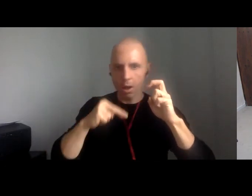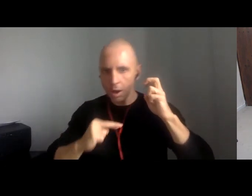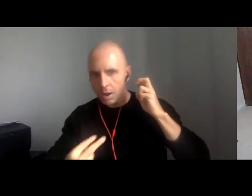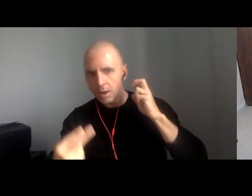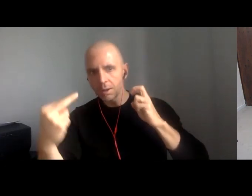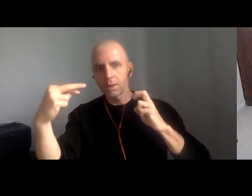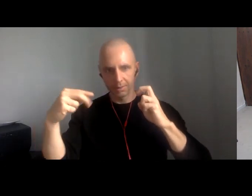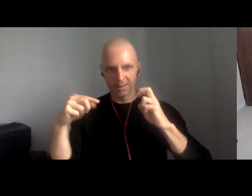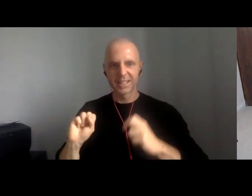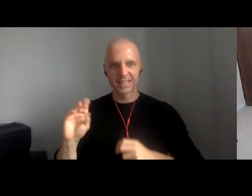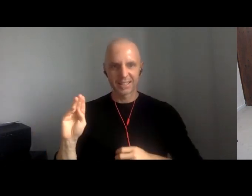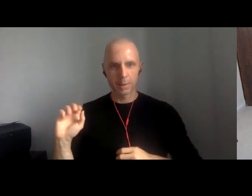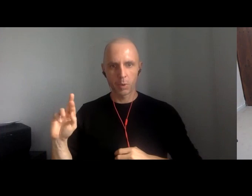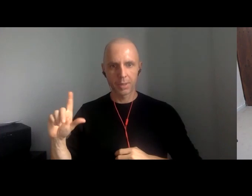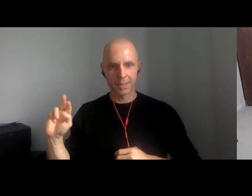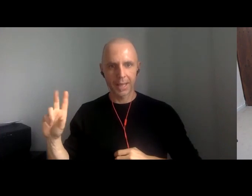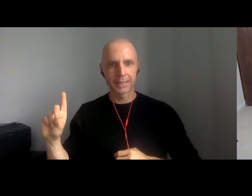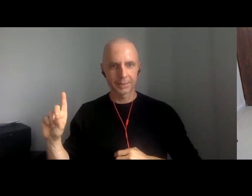of the actors, but they are famous.